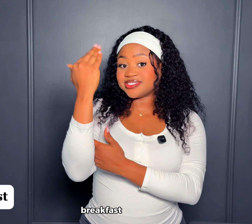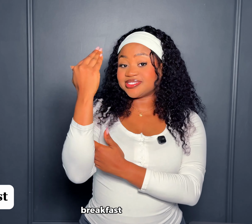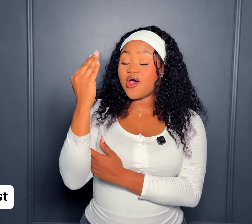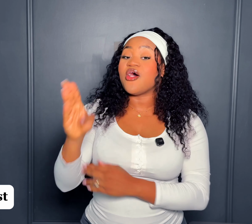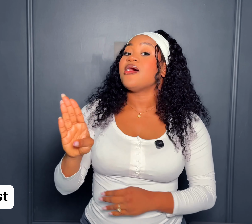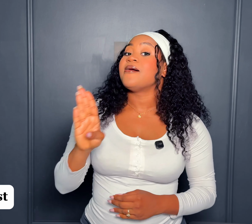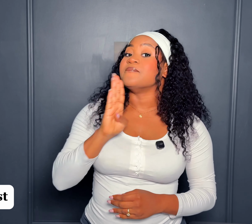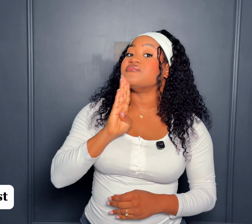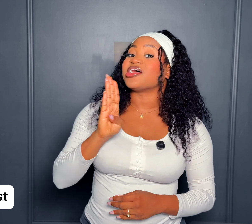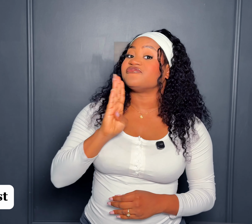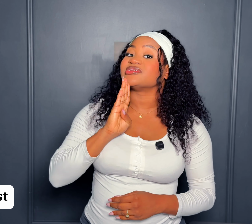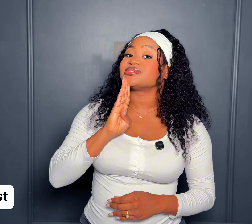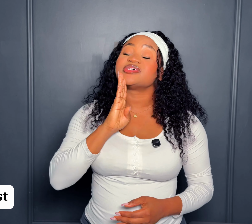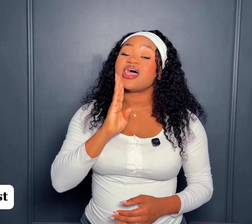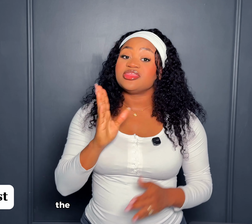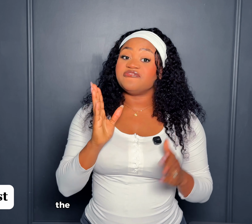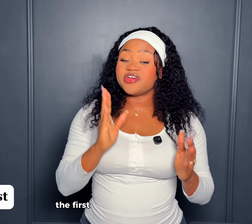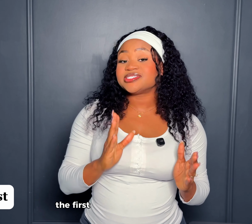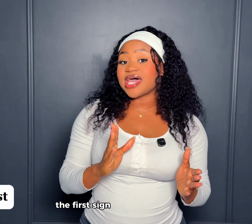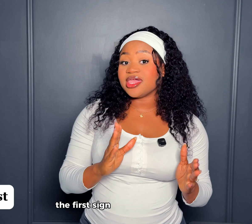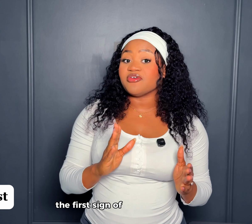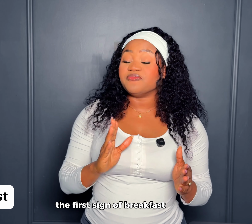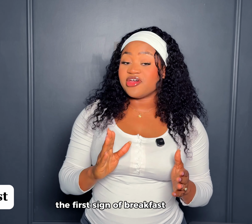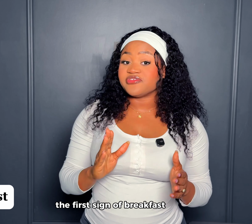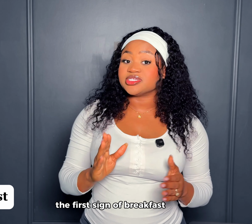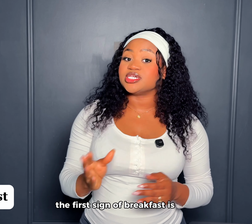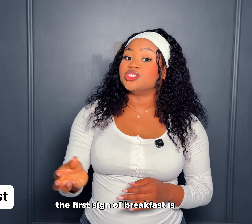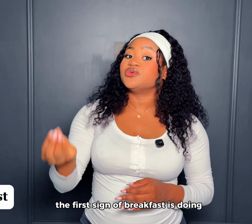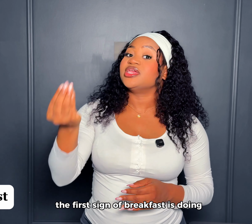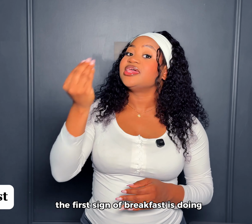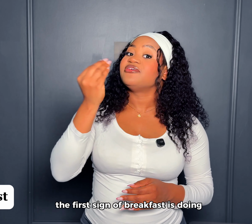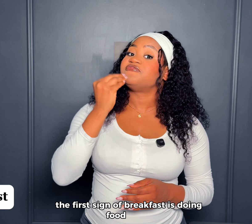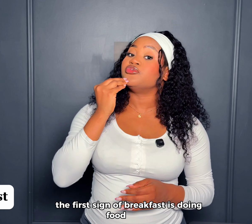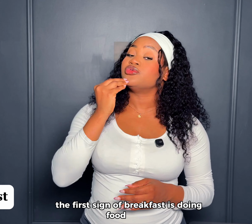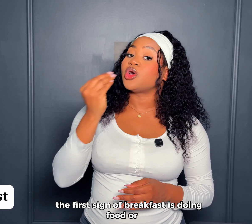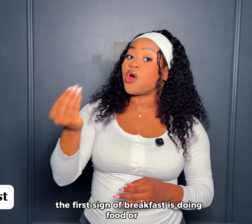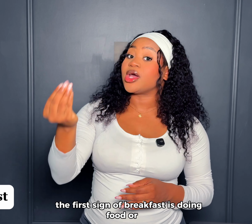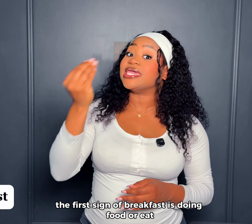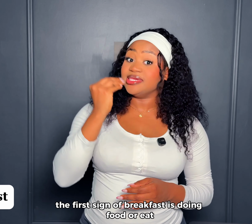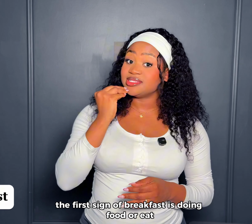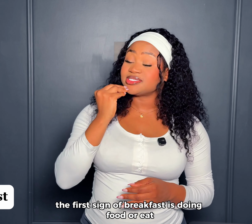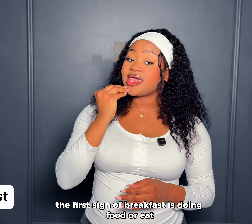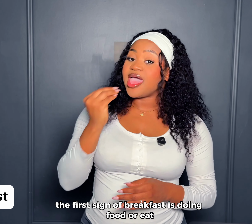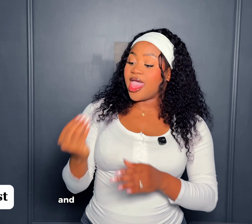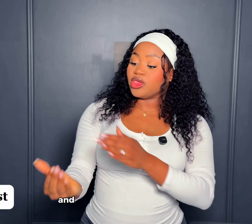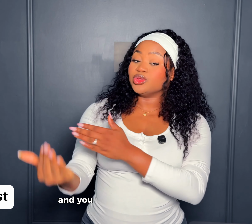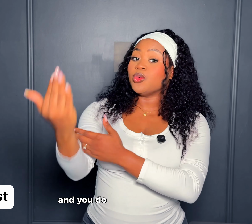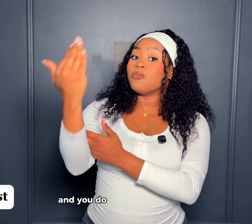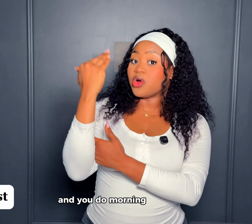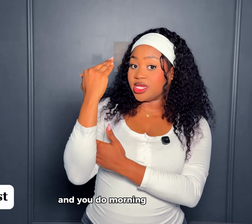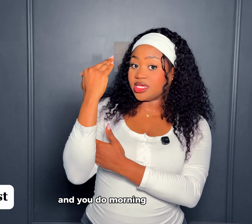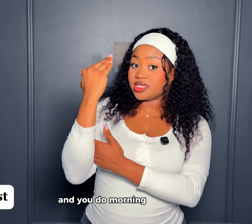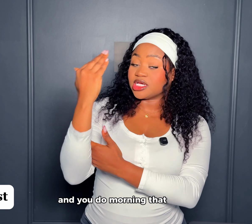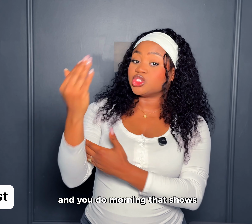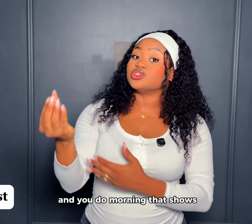Breakfast or breakfast. The first sign of breakfast is doing food or eat, and you do morning. That shows